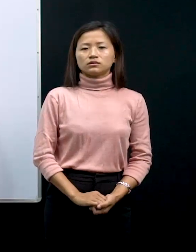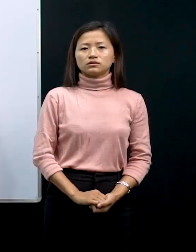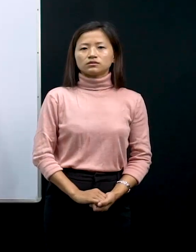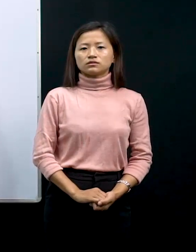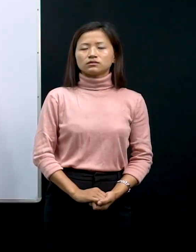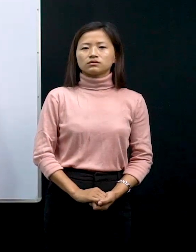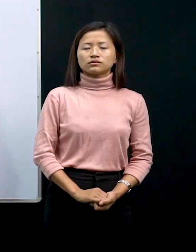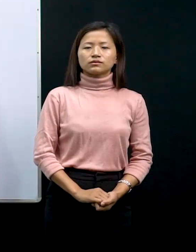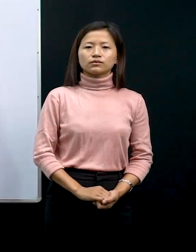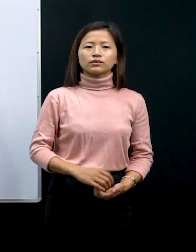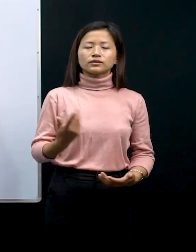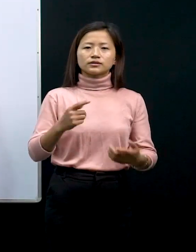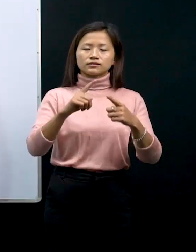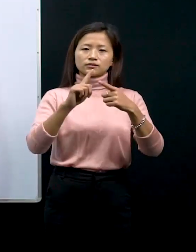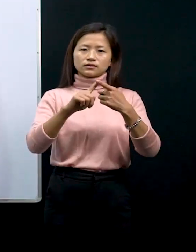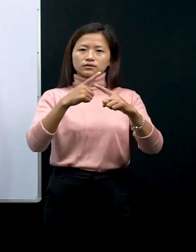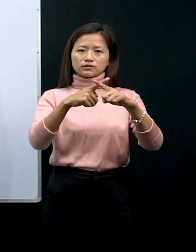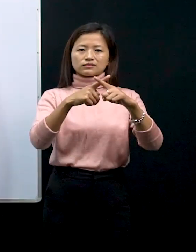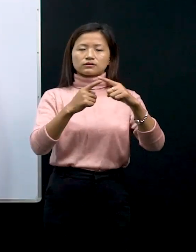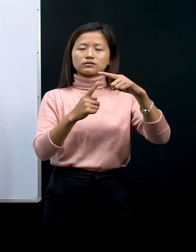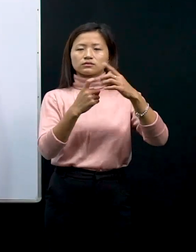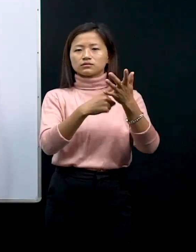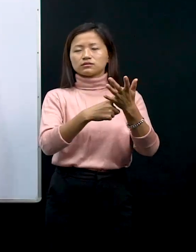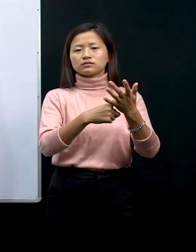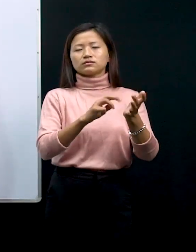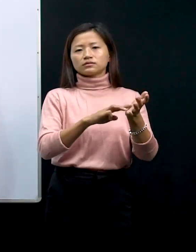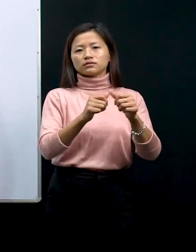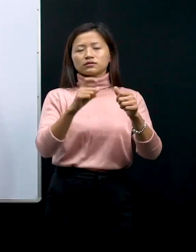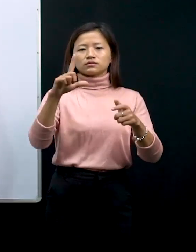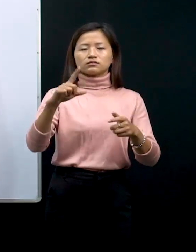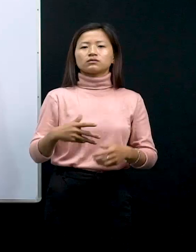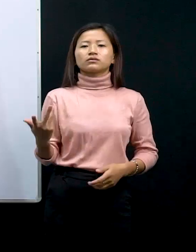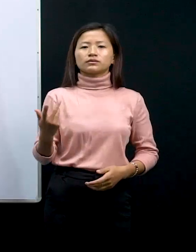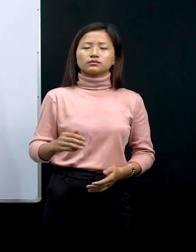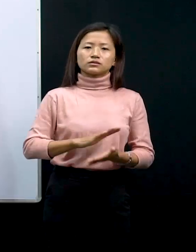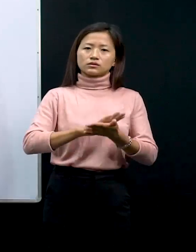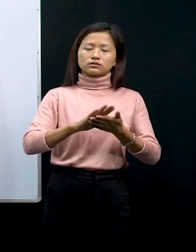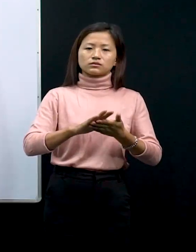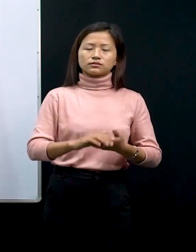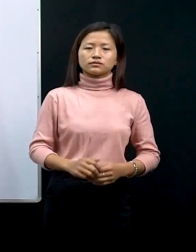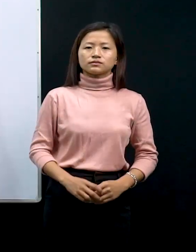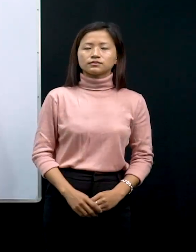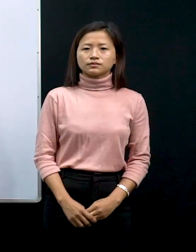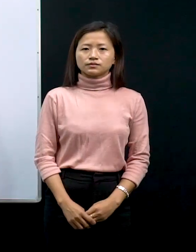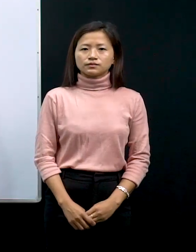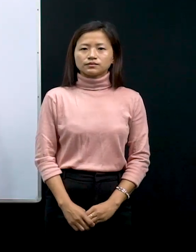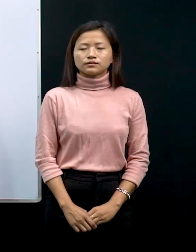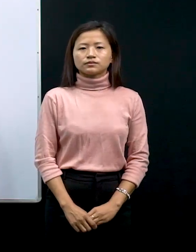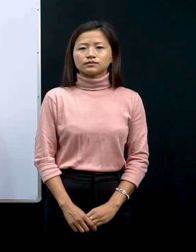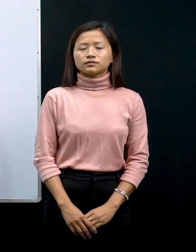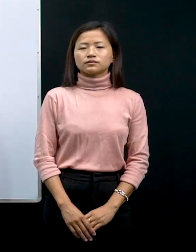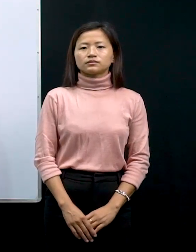The word external point is missing, right? How many tangent can be drawn to a circle? Listen.